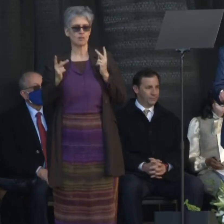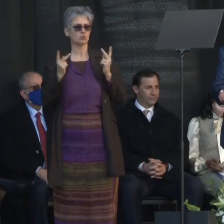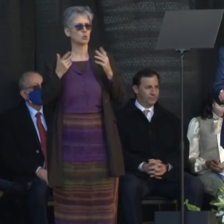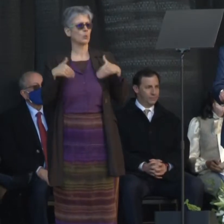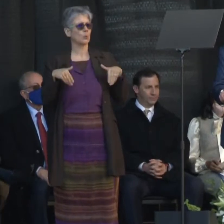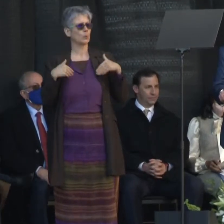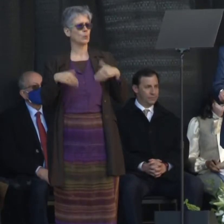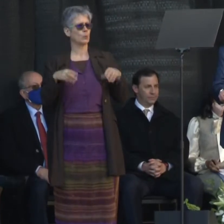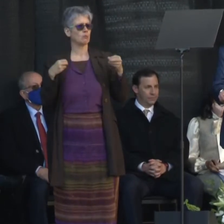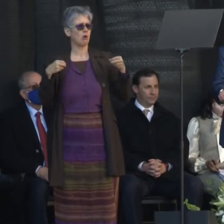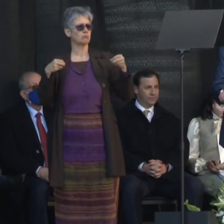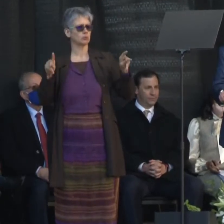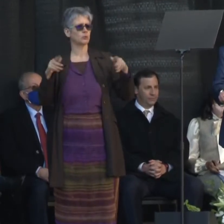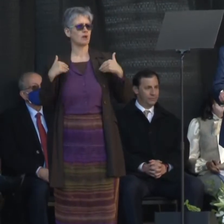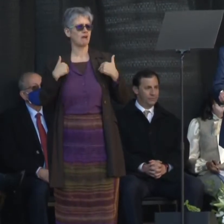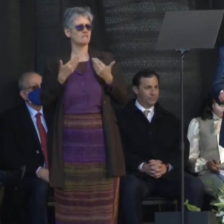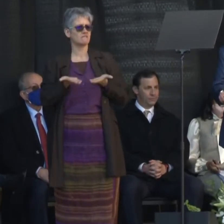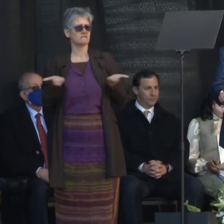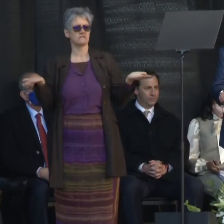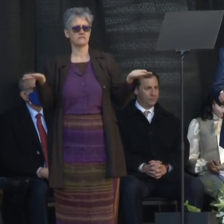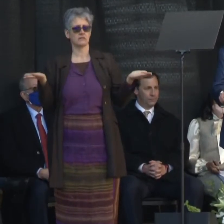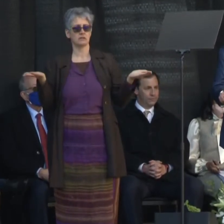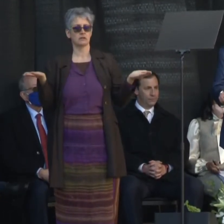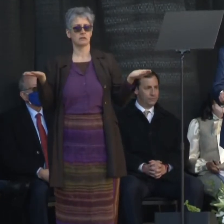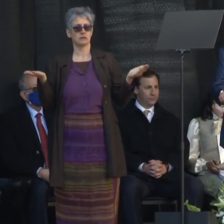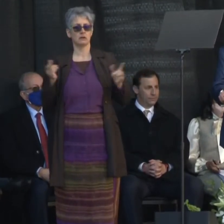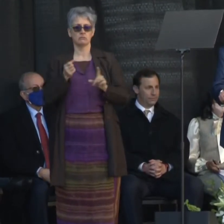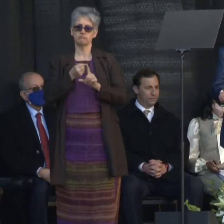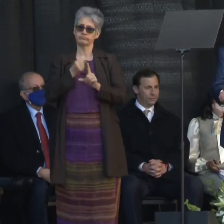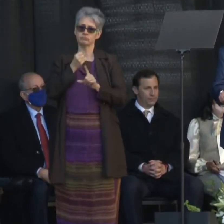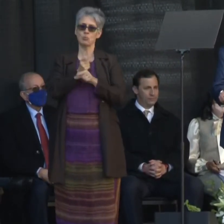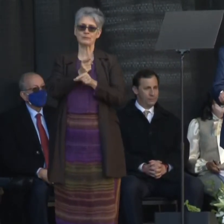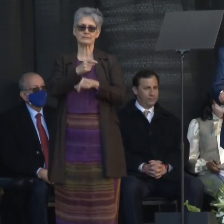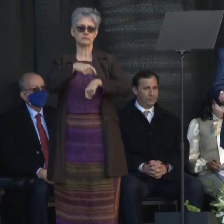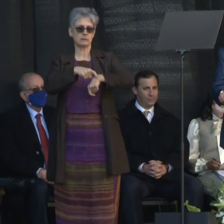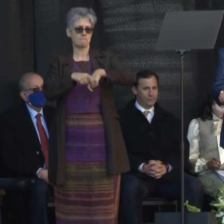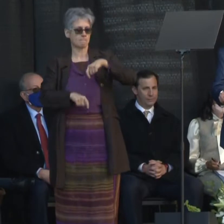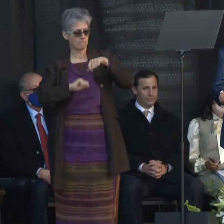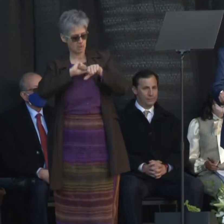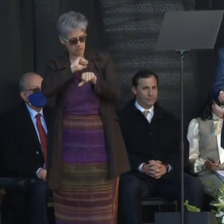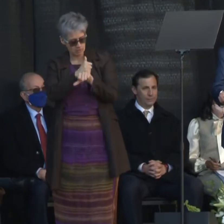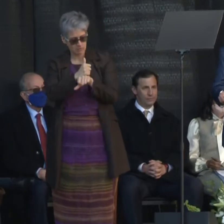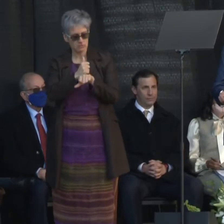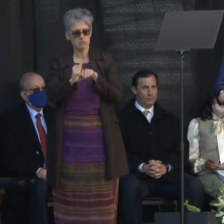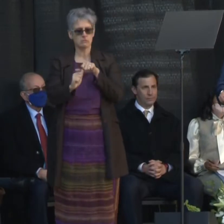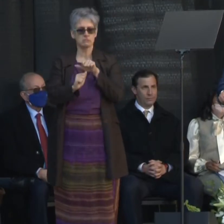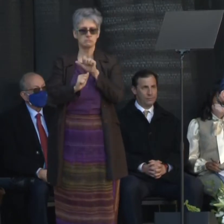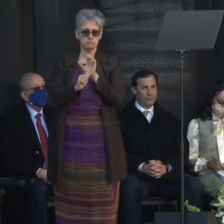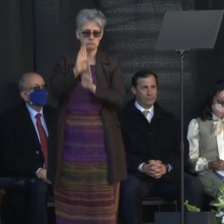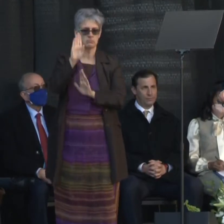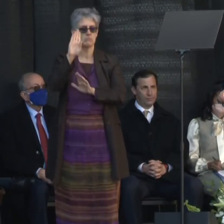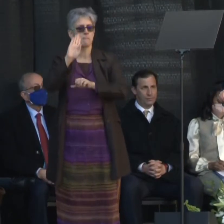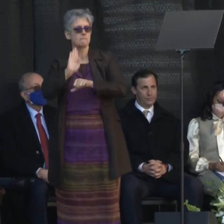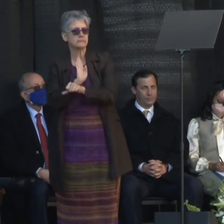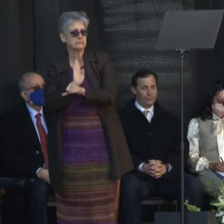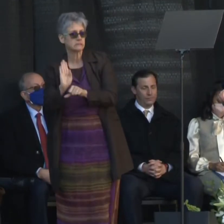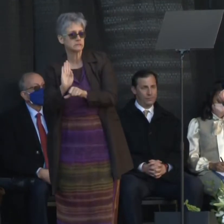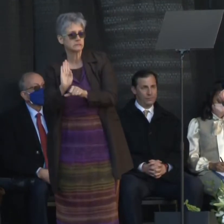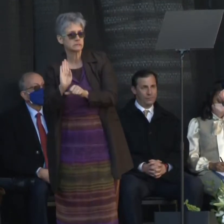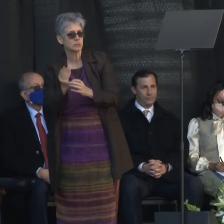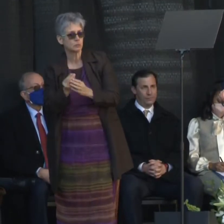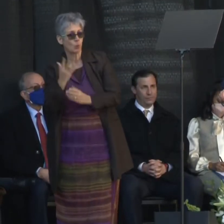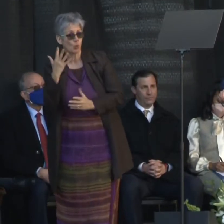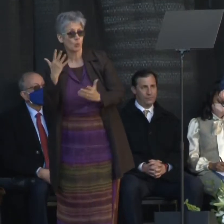city had to offer. The conditions were right for building and growing a business, and the people of Columbia were inviting